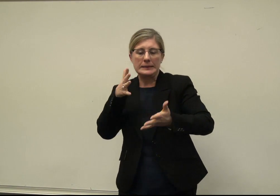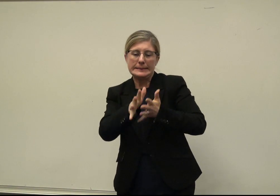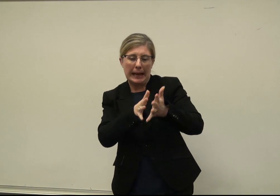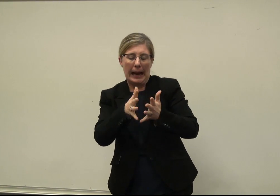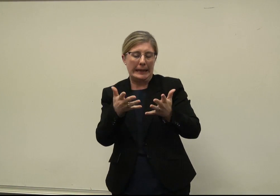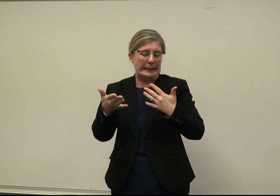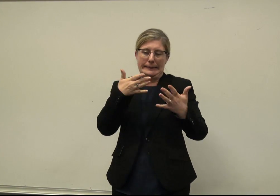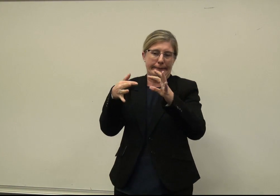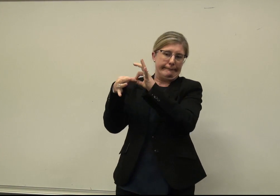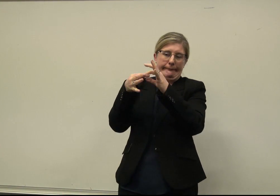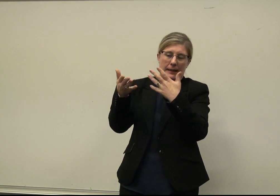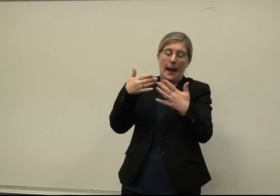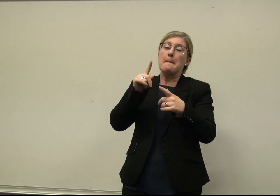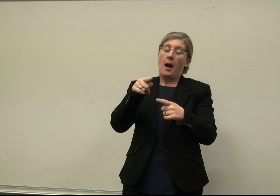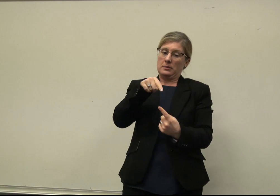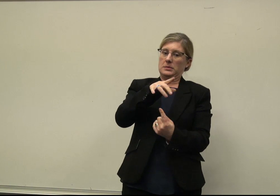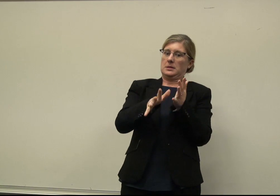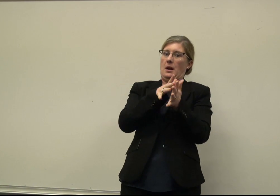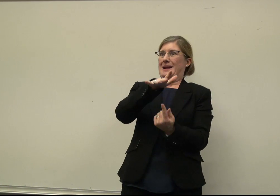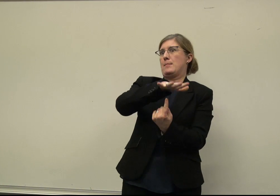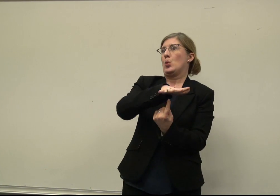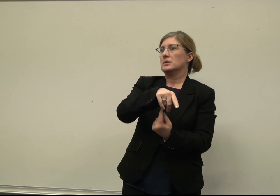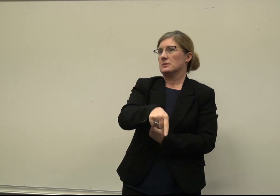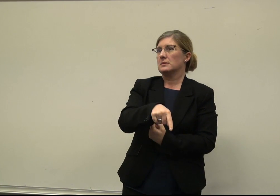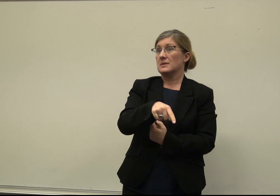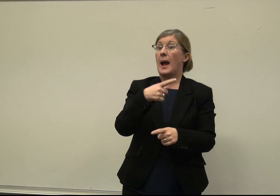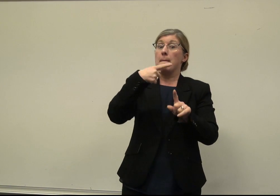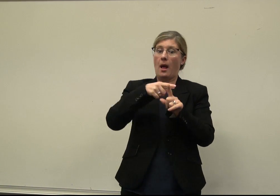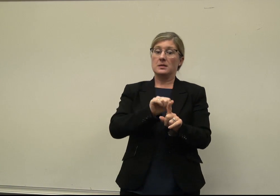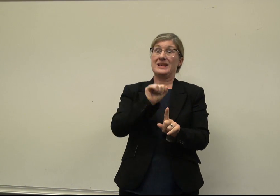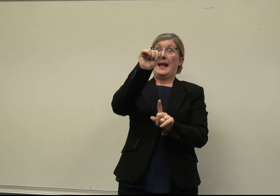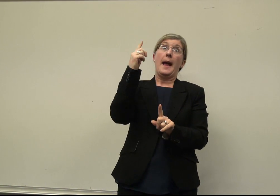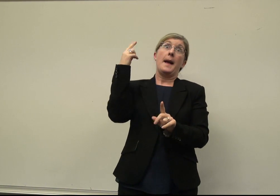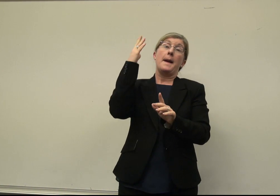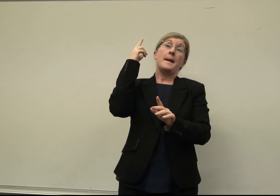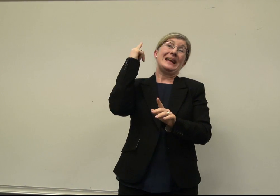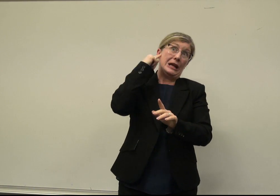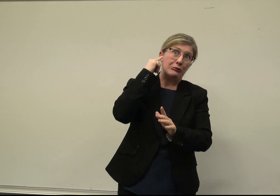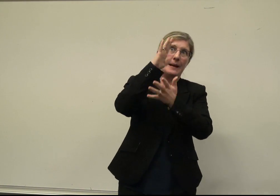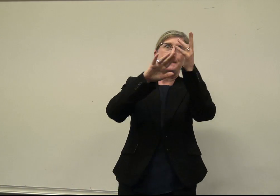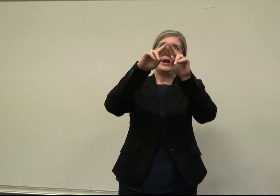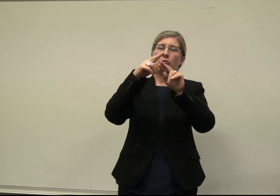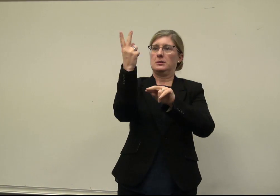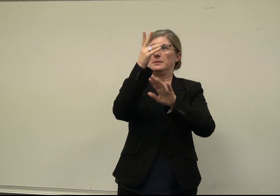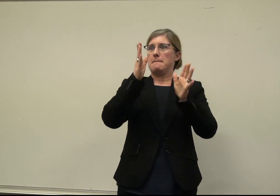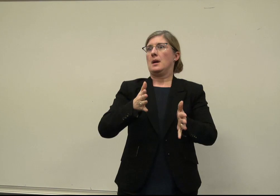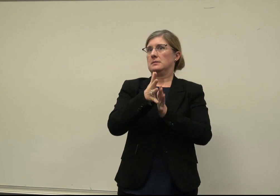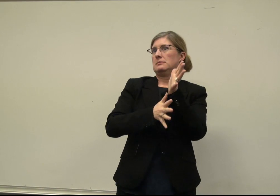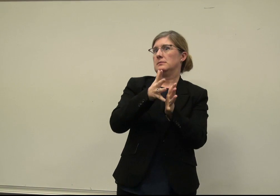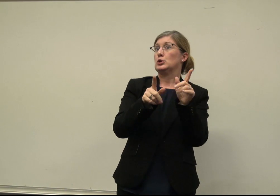very important. The parents have to learn it too, because if hearing parents can't use